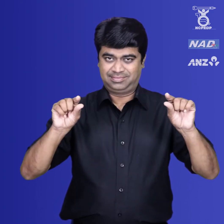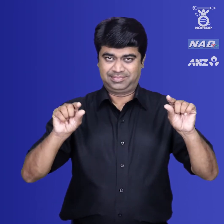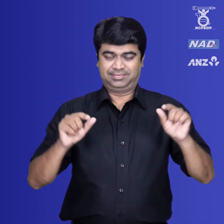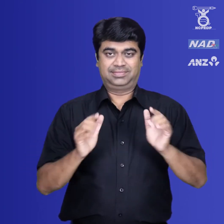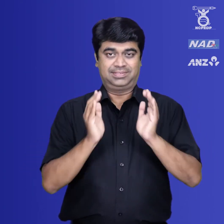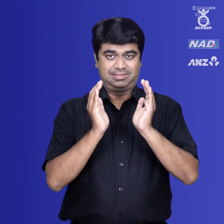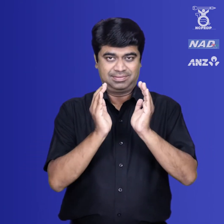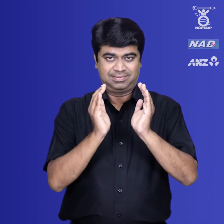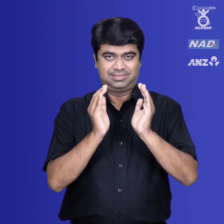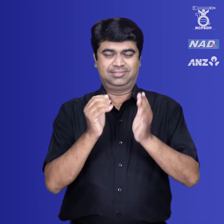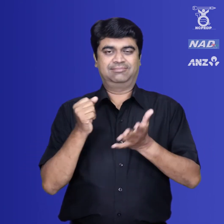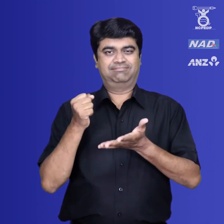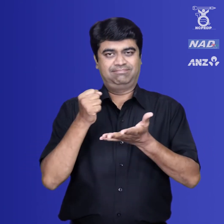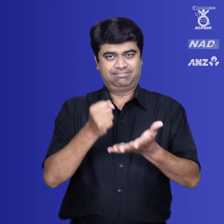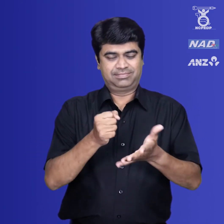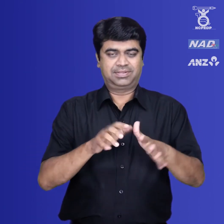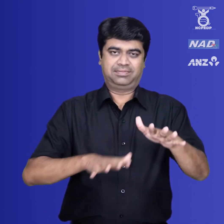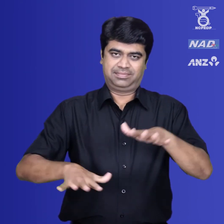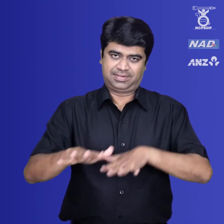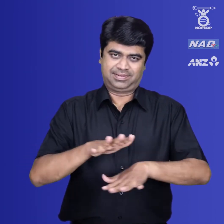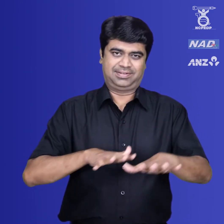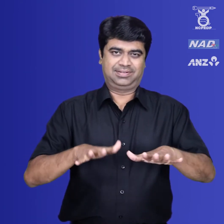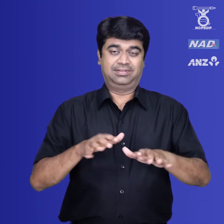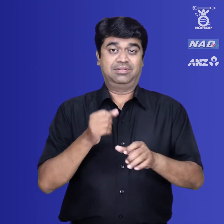26. Insurance schemes.